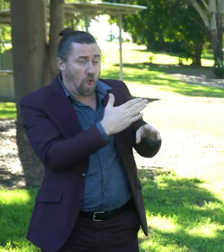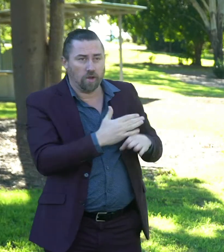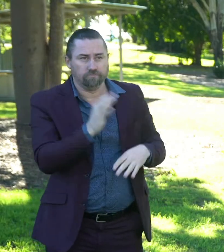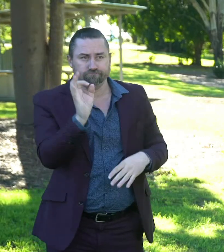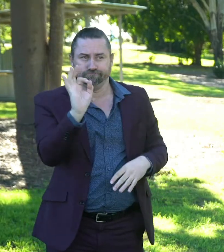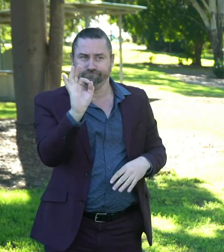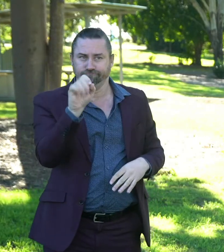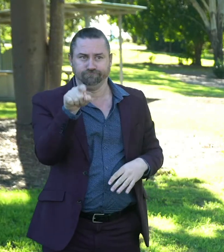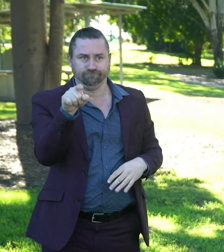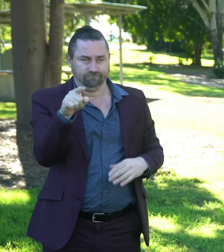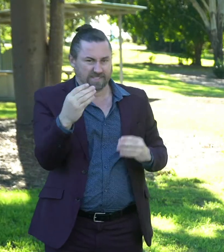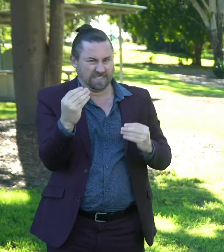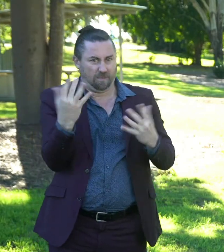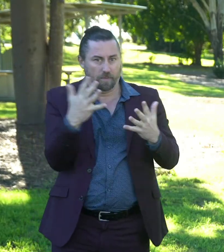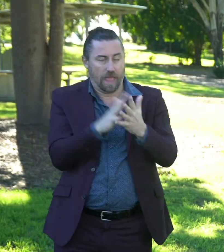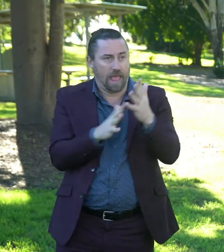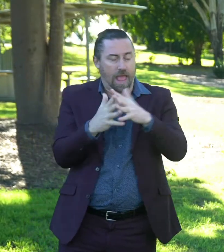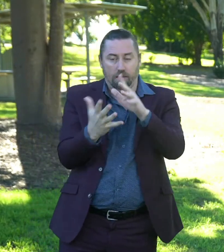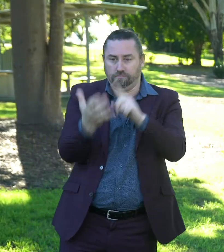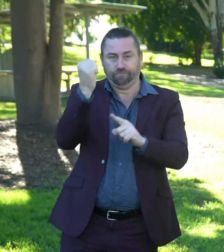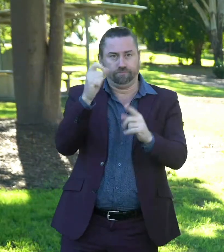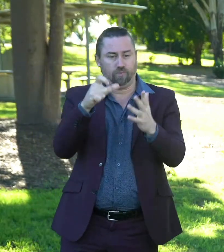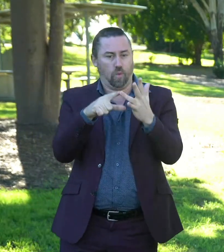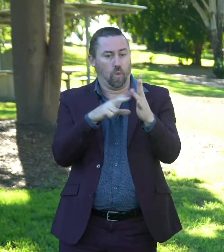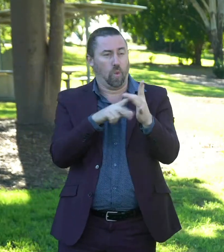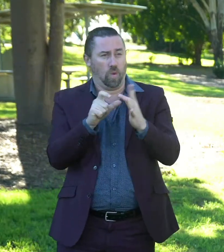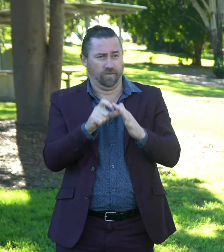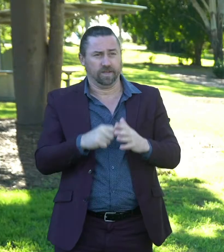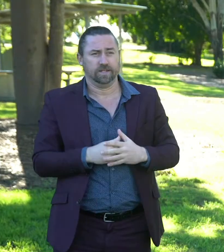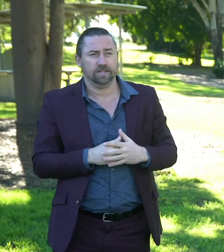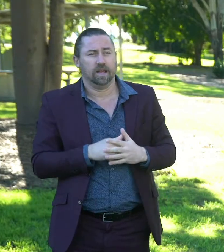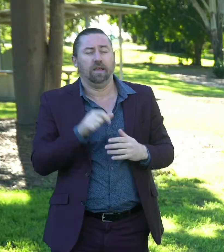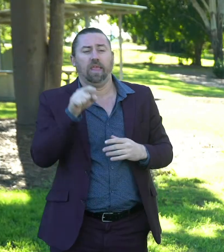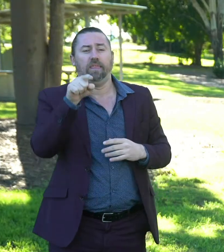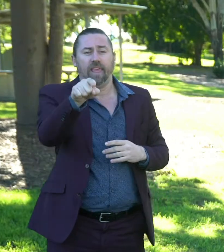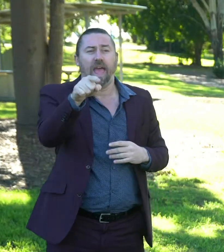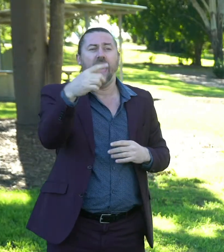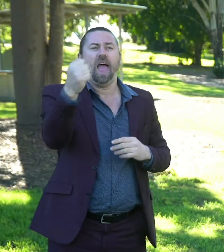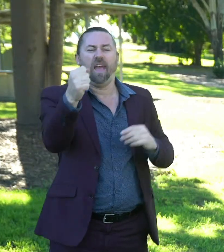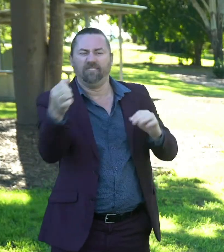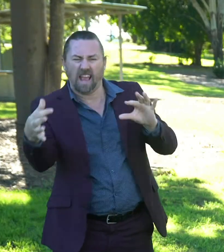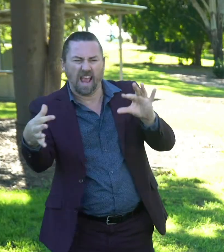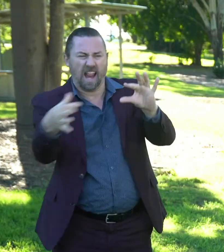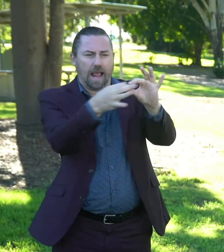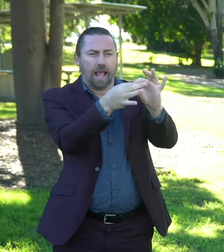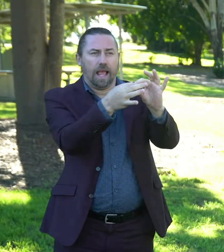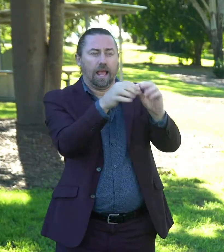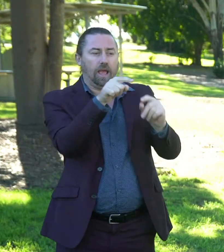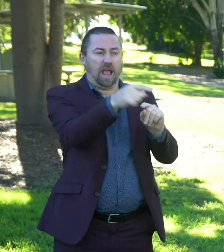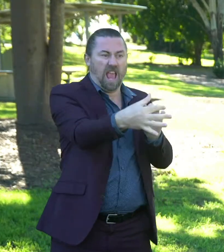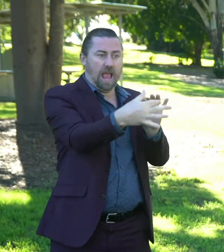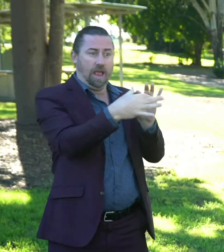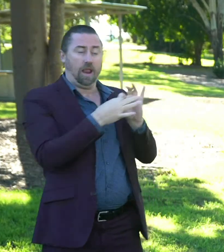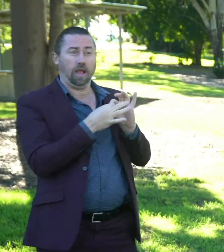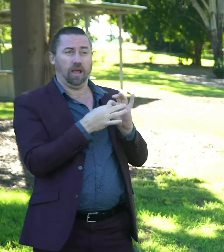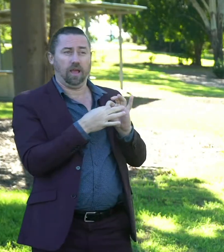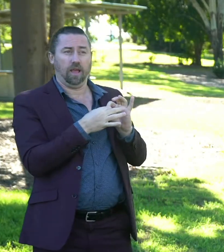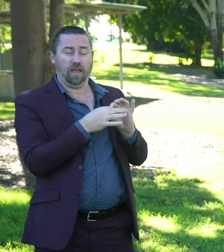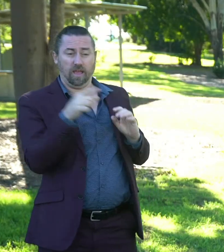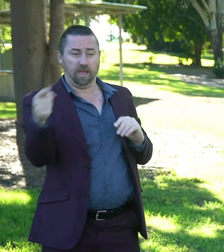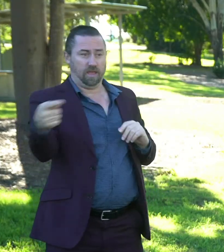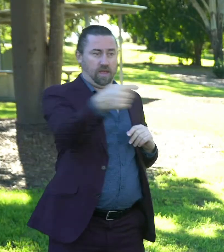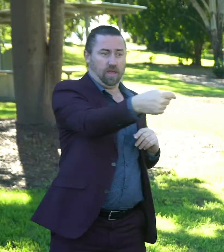there. We know that they're known to friends of some of the people who attended